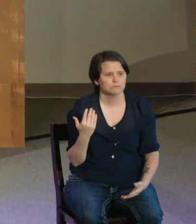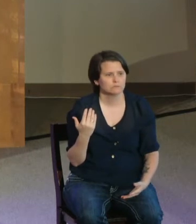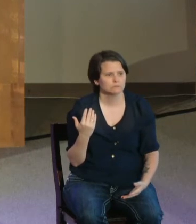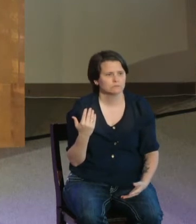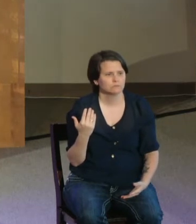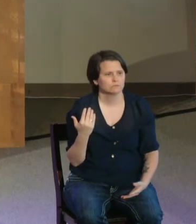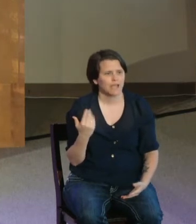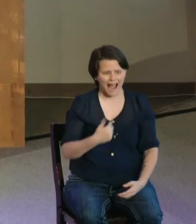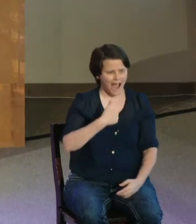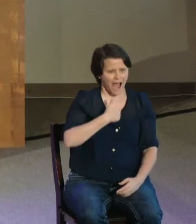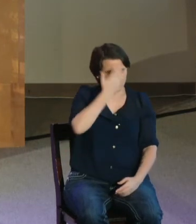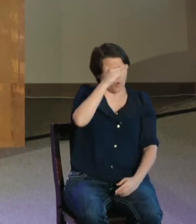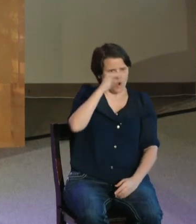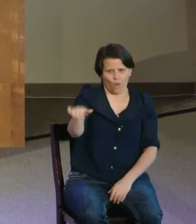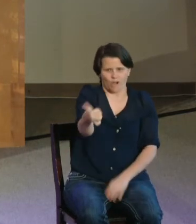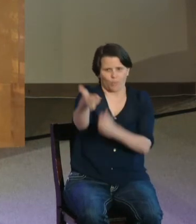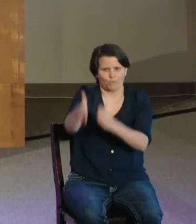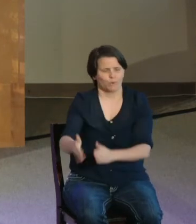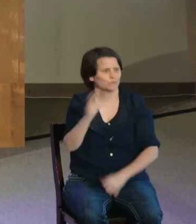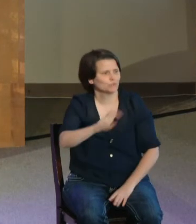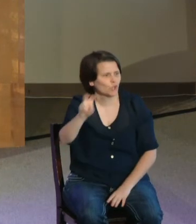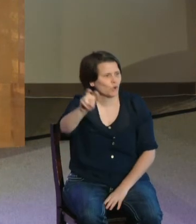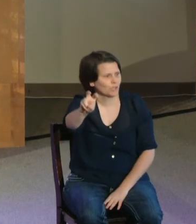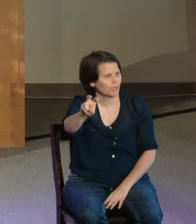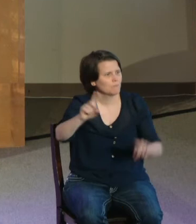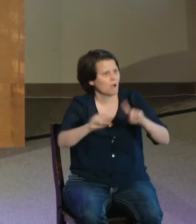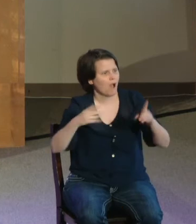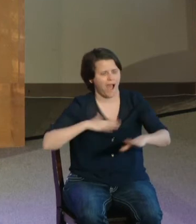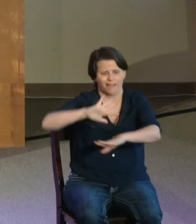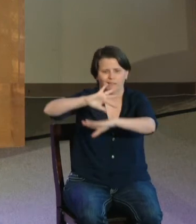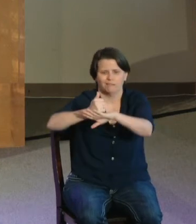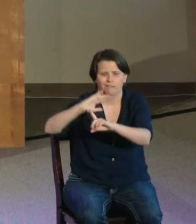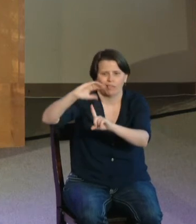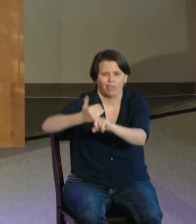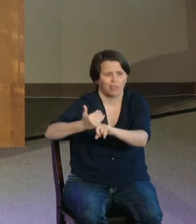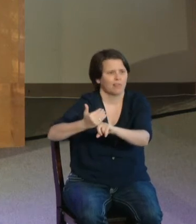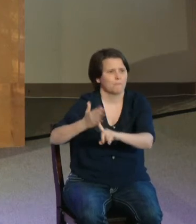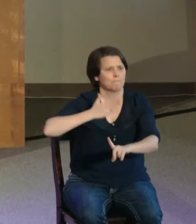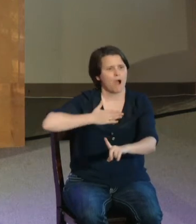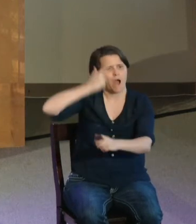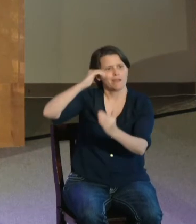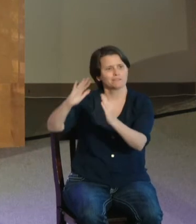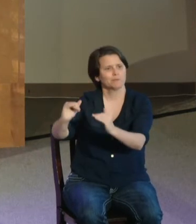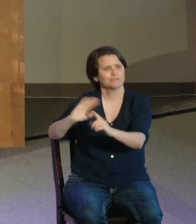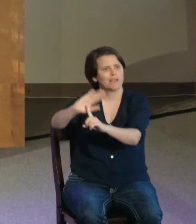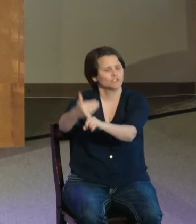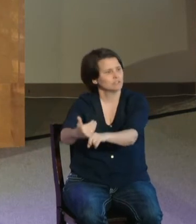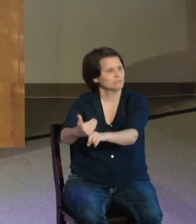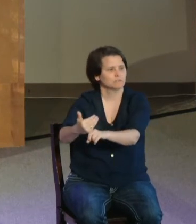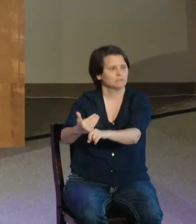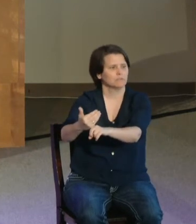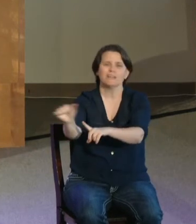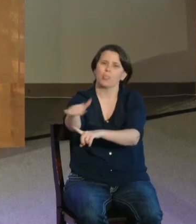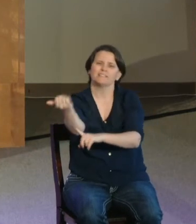be, but yet we impose these expectations on them. No, I'm not, that's